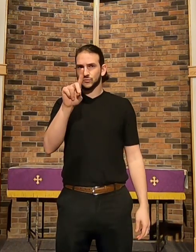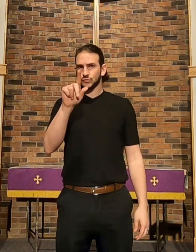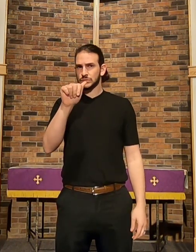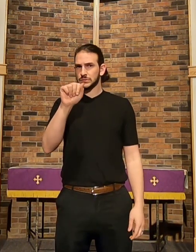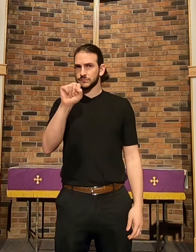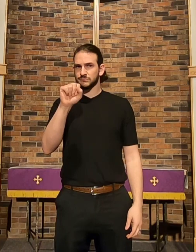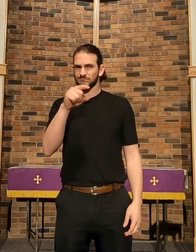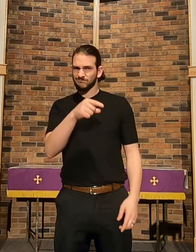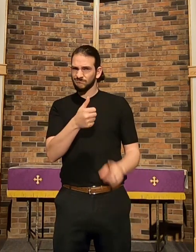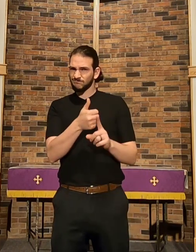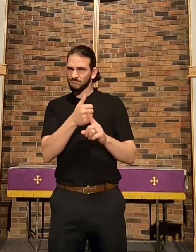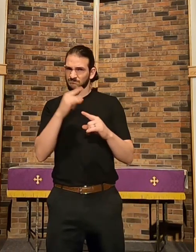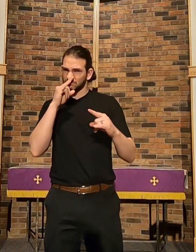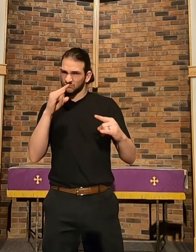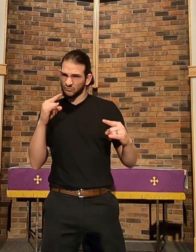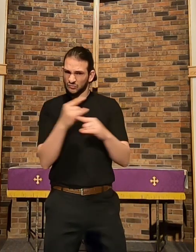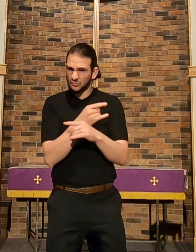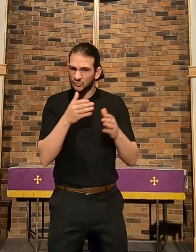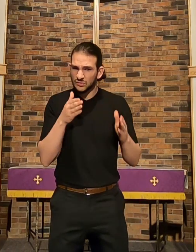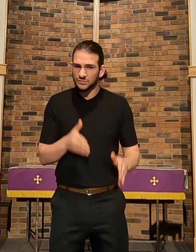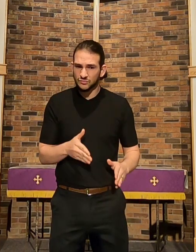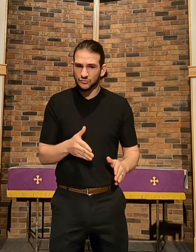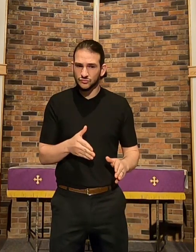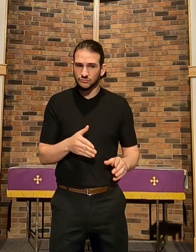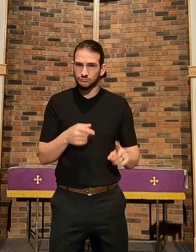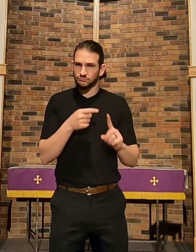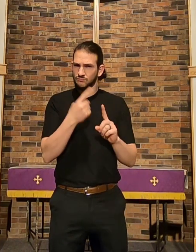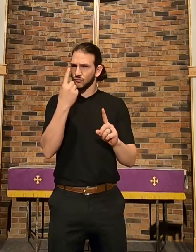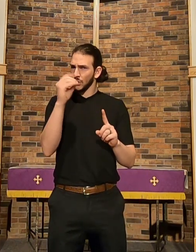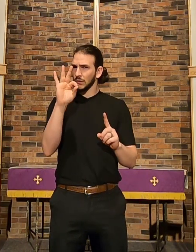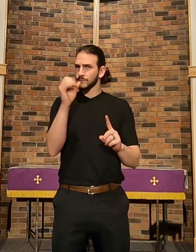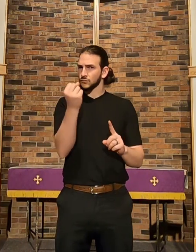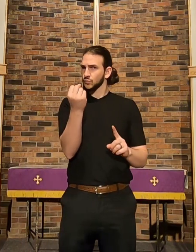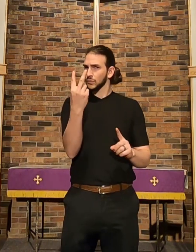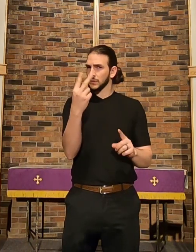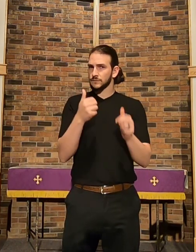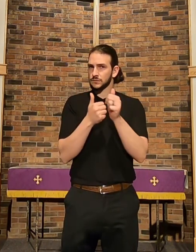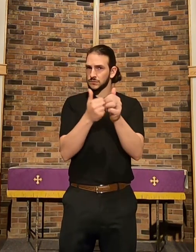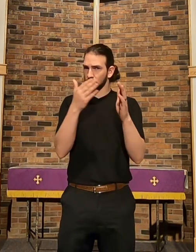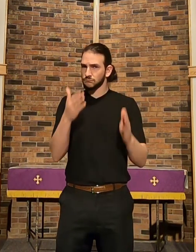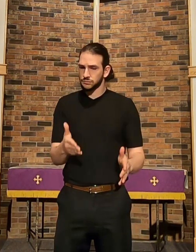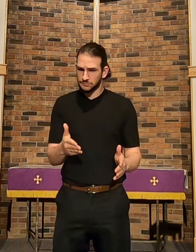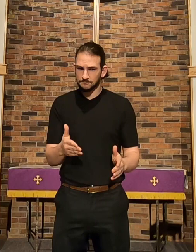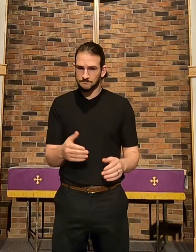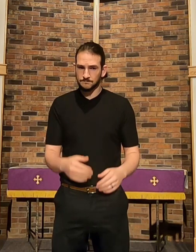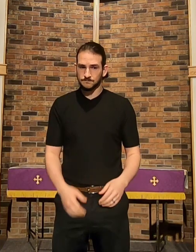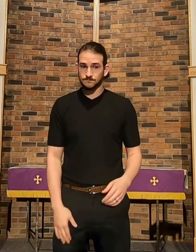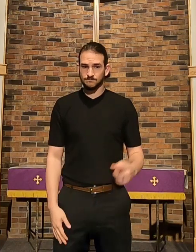When Judas the betrayer came up, he was one of the 12 disciples.